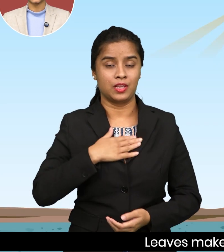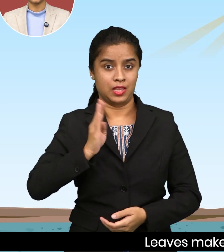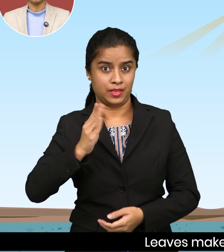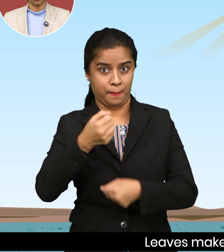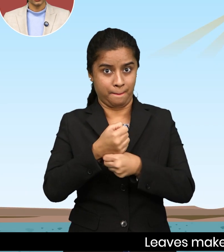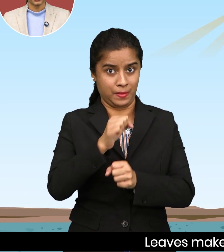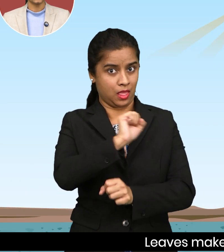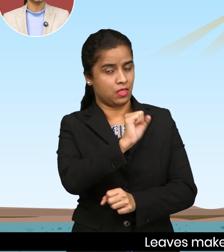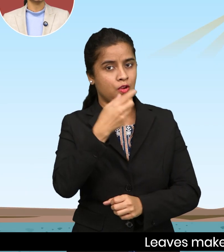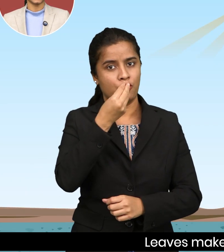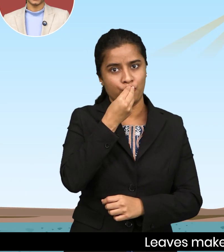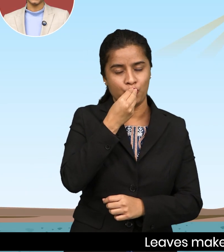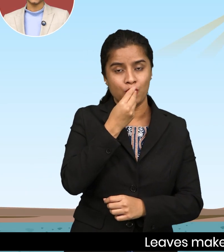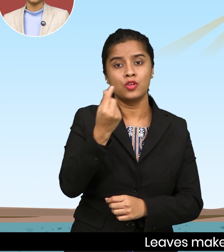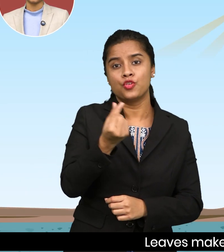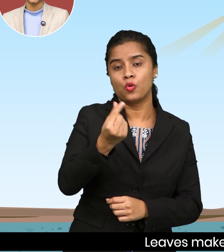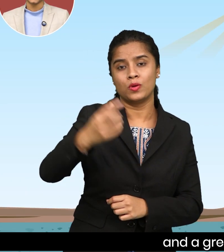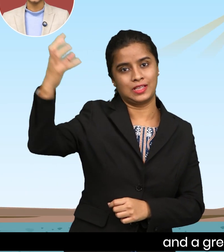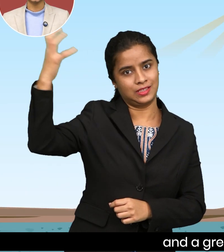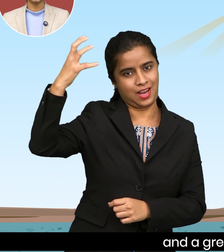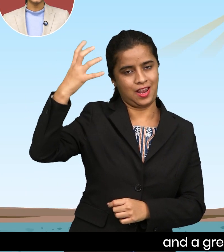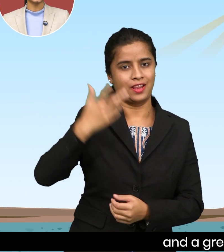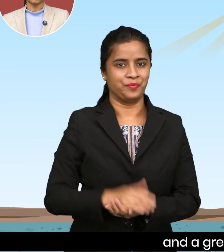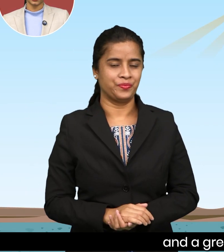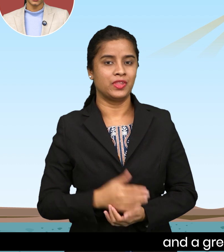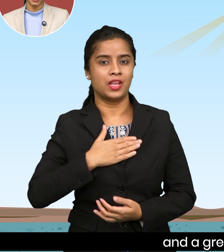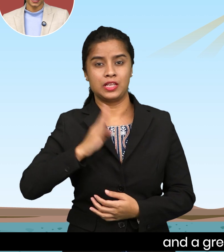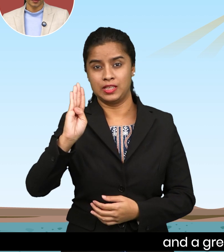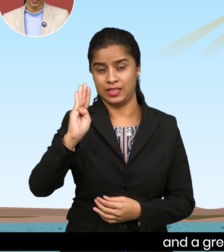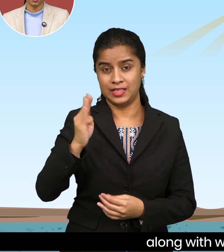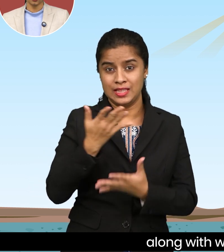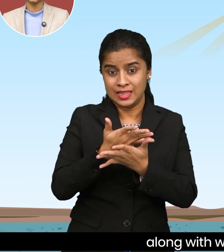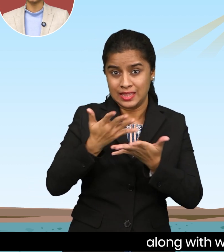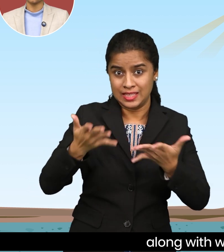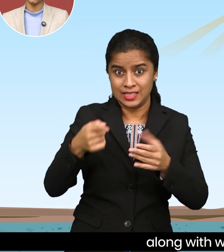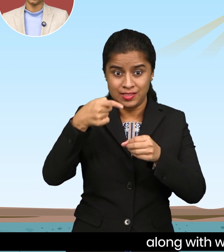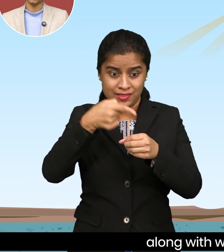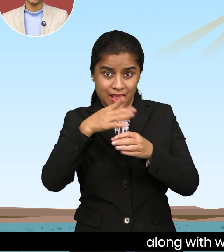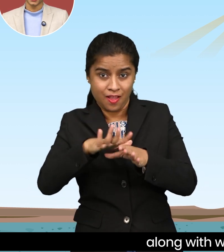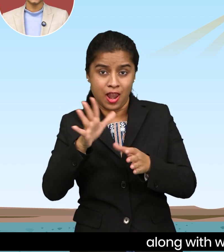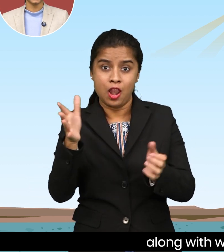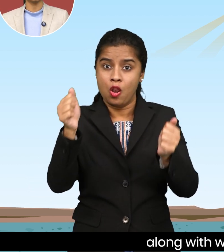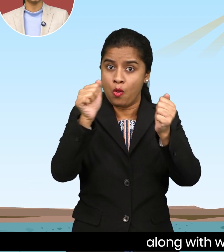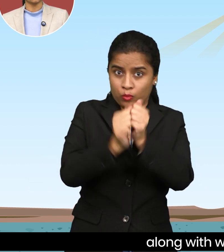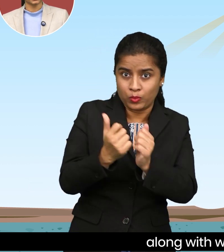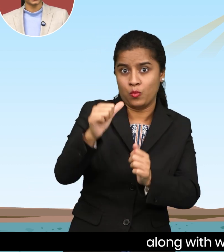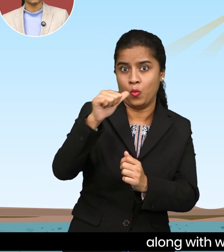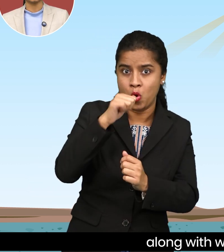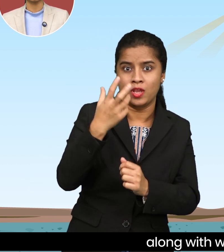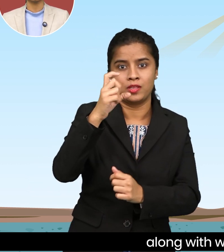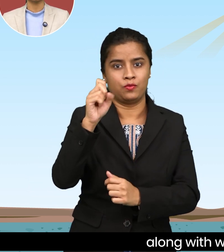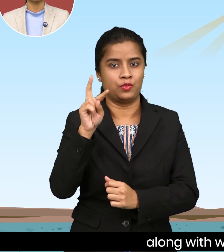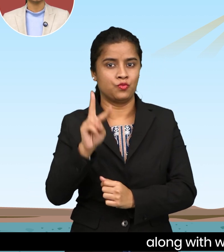Leaves make their food using sunlight, and a green substance in them along with water and carbon